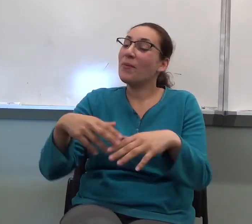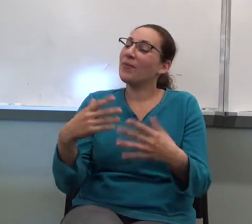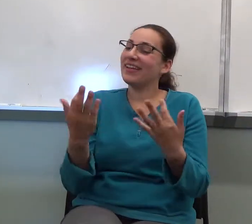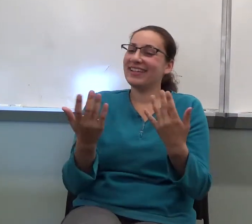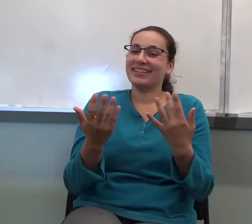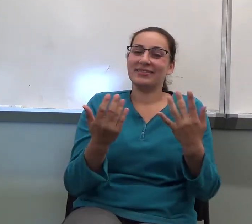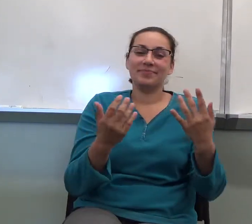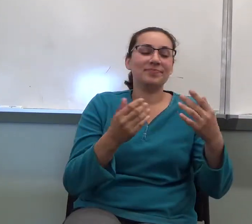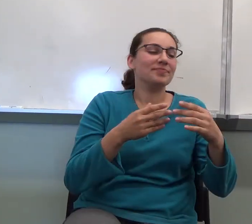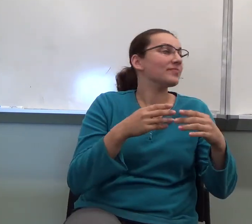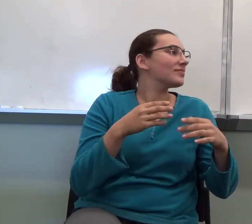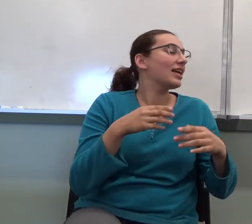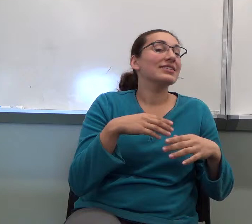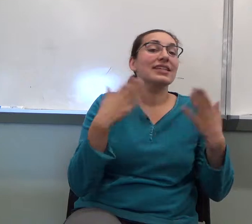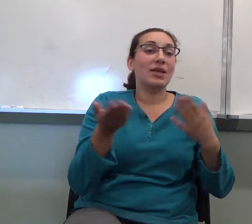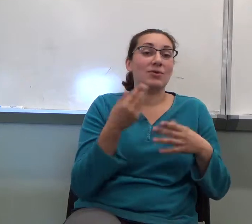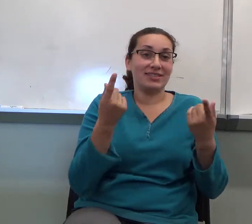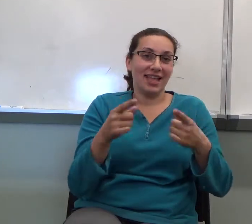are. We're